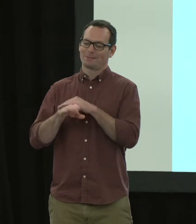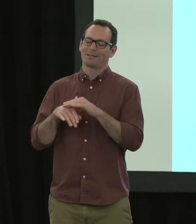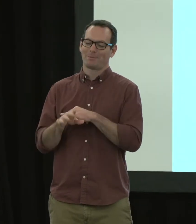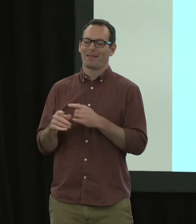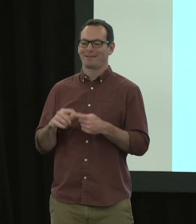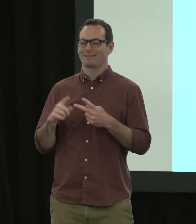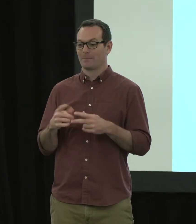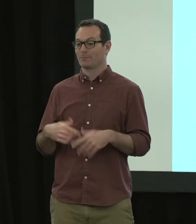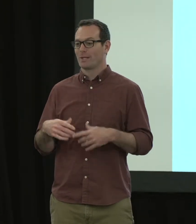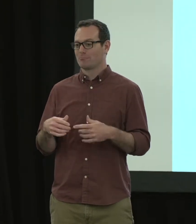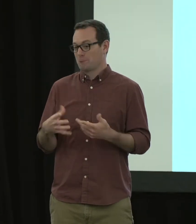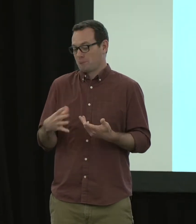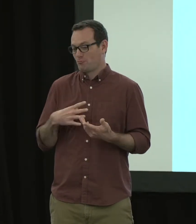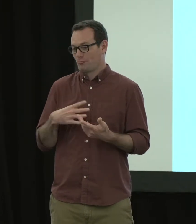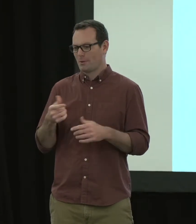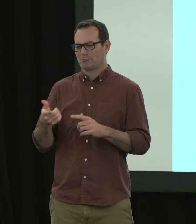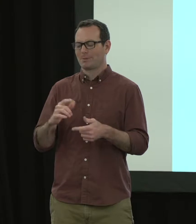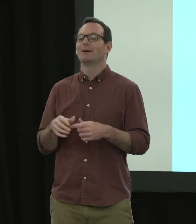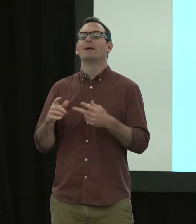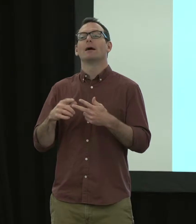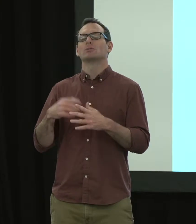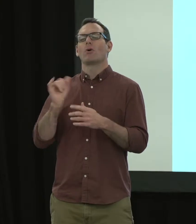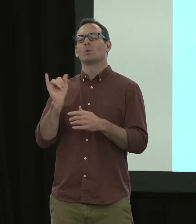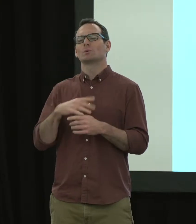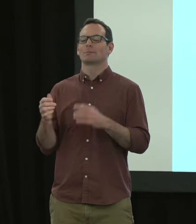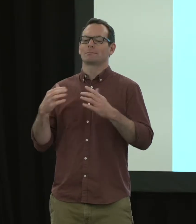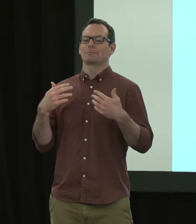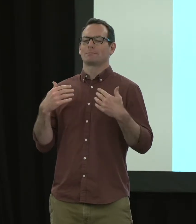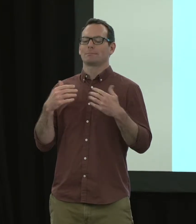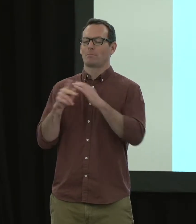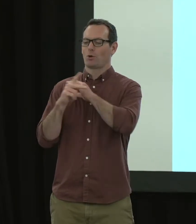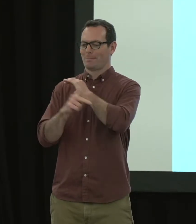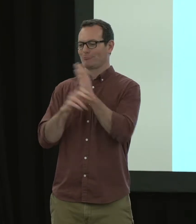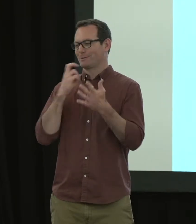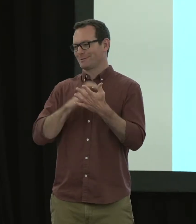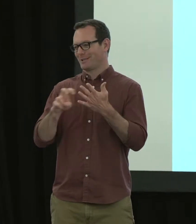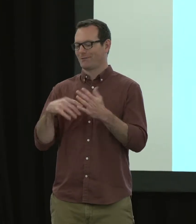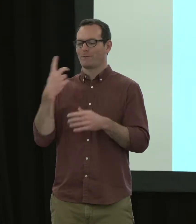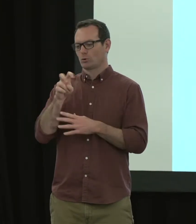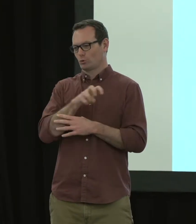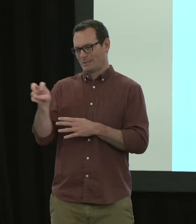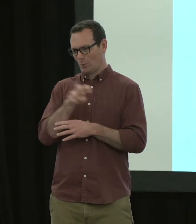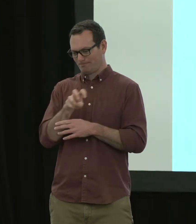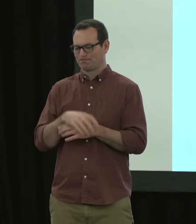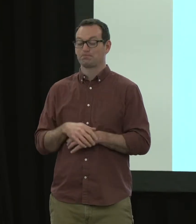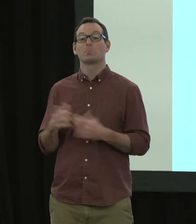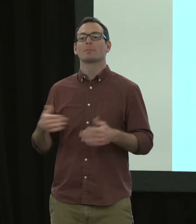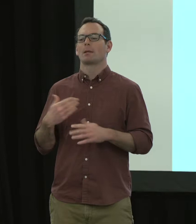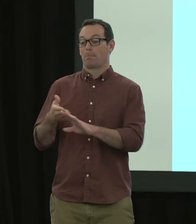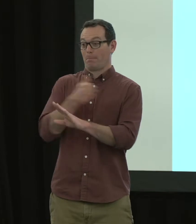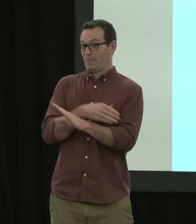She has also served as the Parliamentary Secretary for Transport. Prior to being elected, Kate had a lengthy career